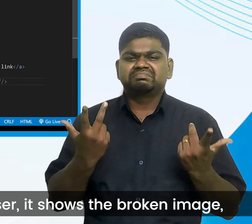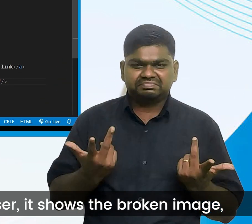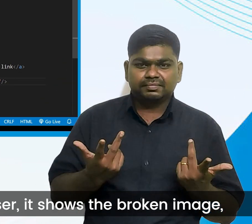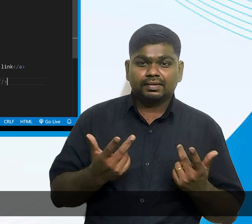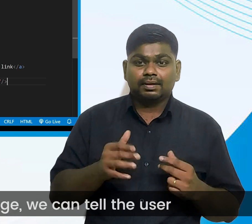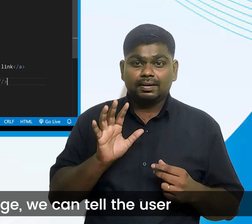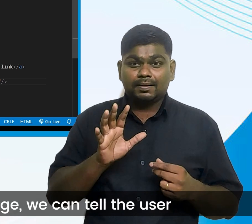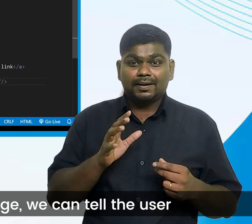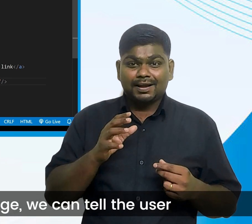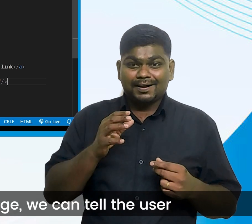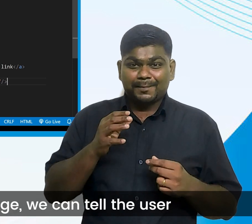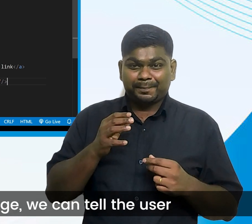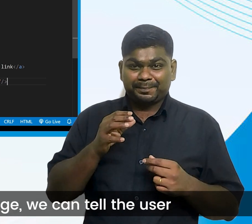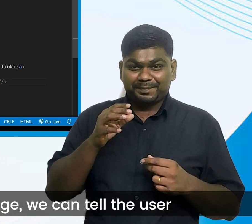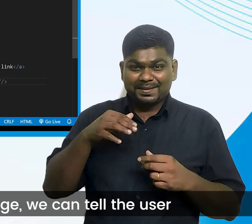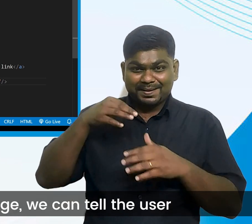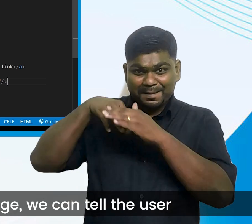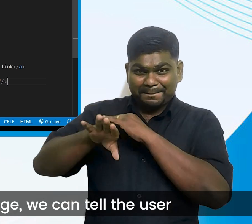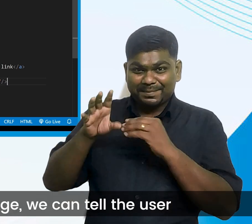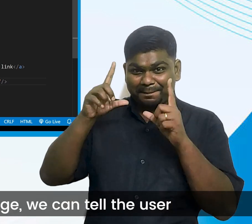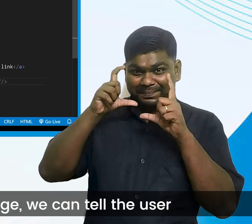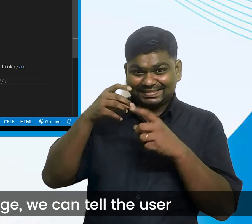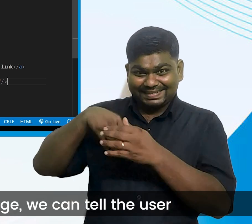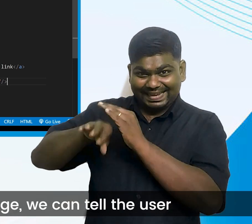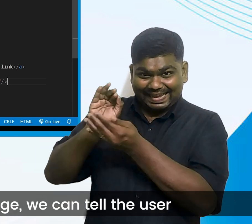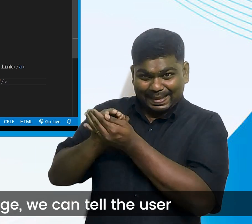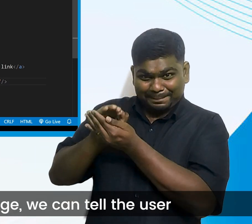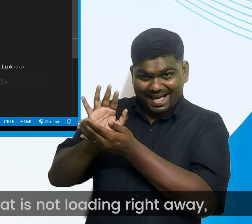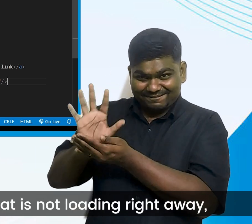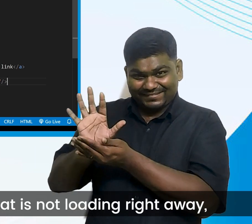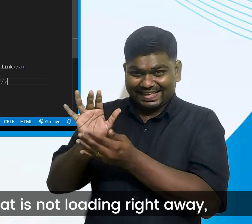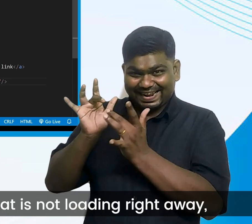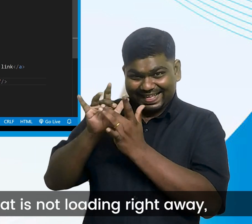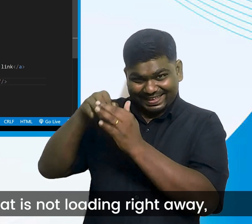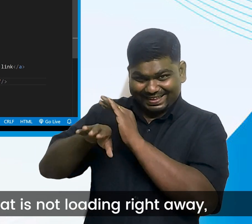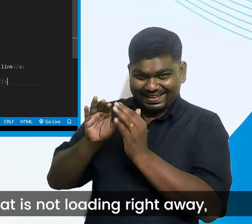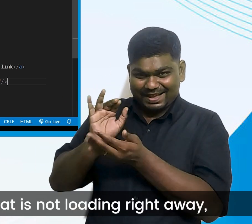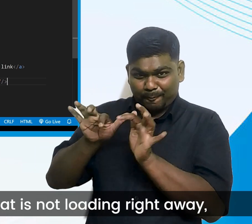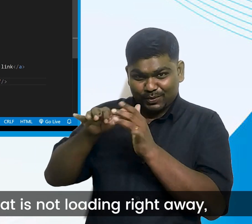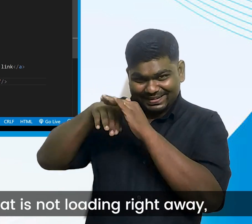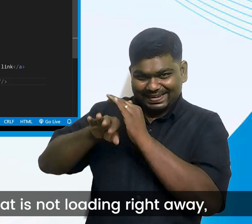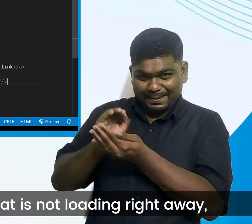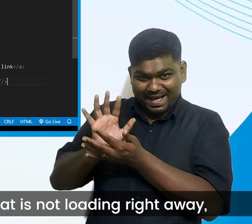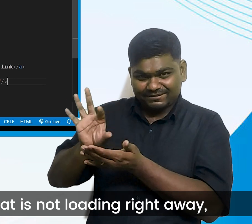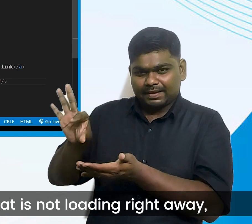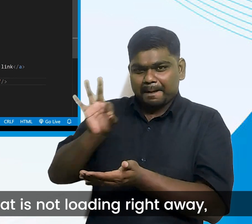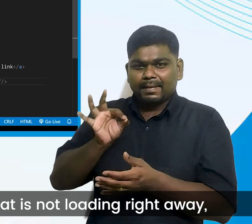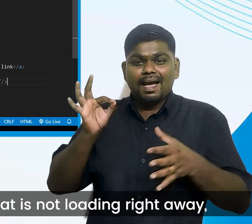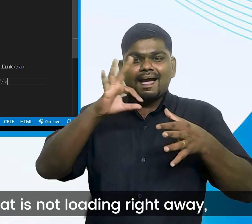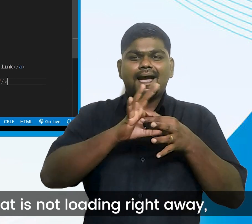image. So instead of broken image, we can tell the user there was an image but that is